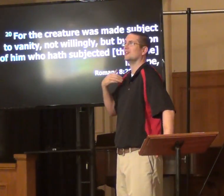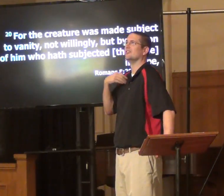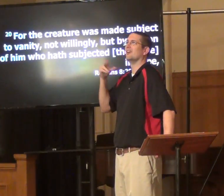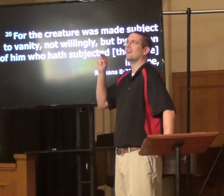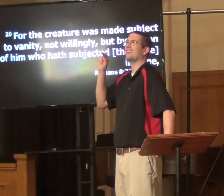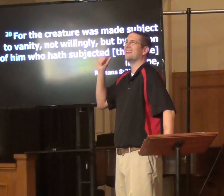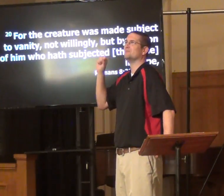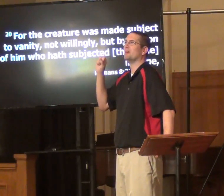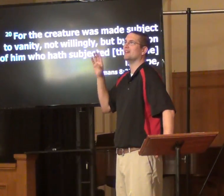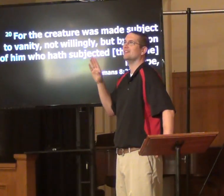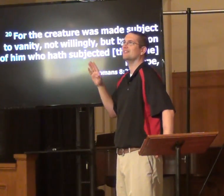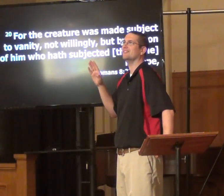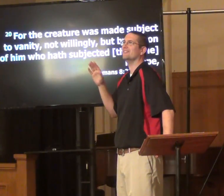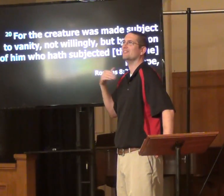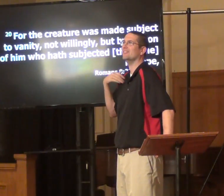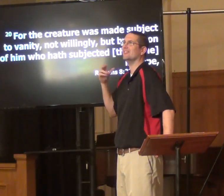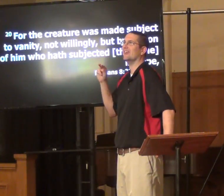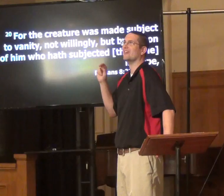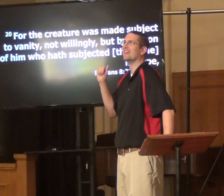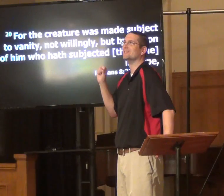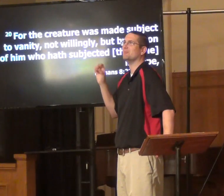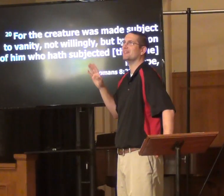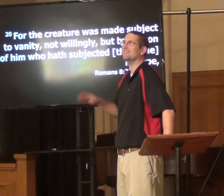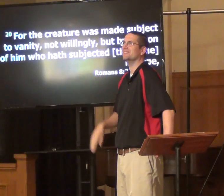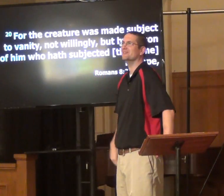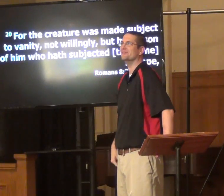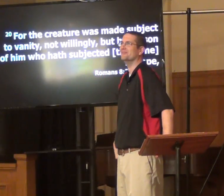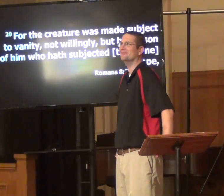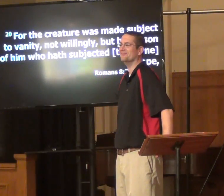Do you have any faith? Do you have any